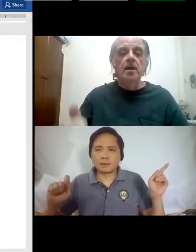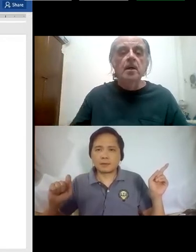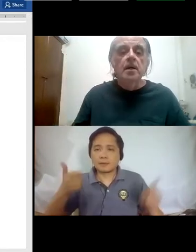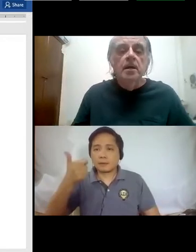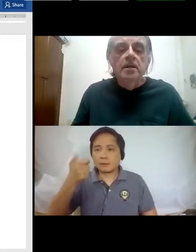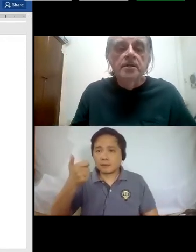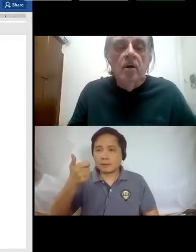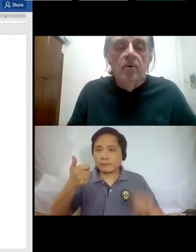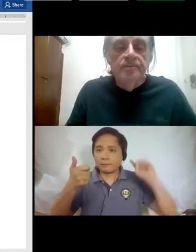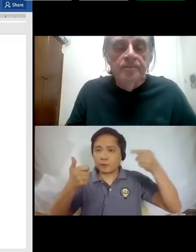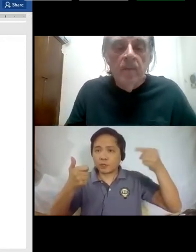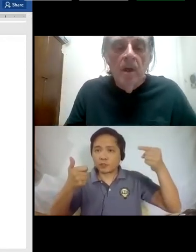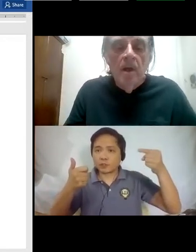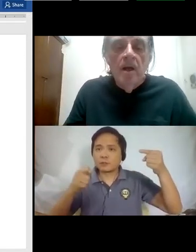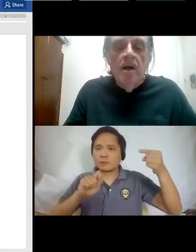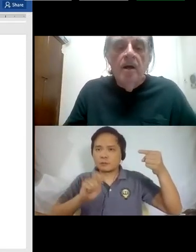Okay. So